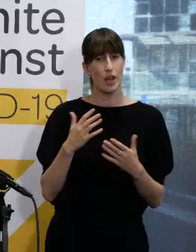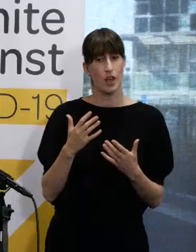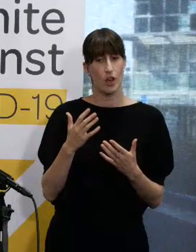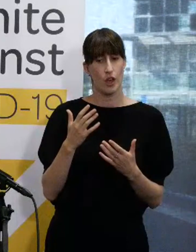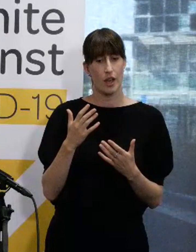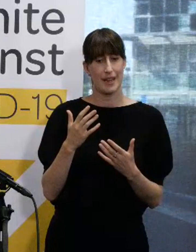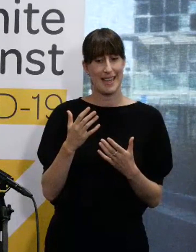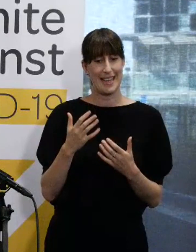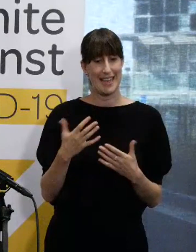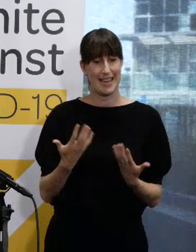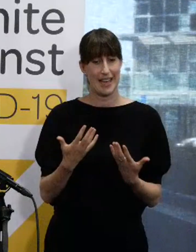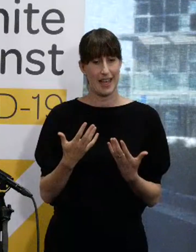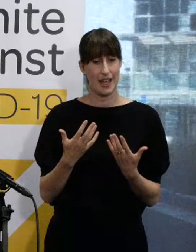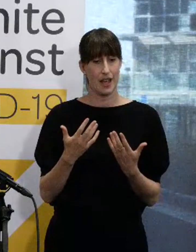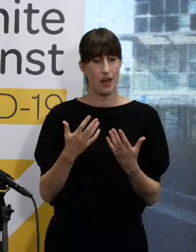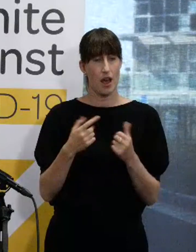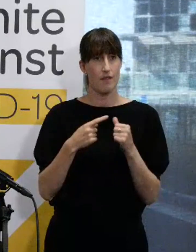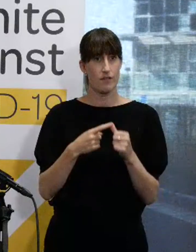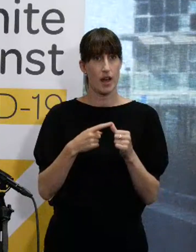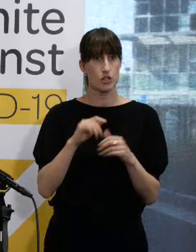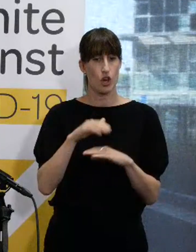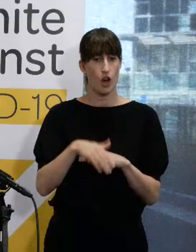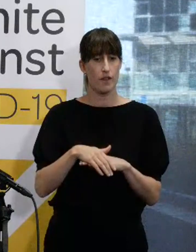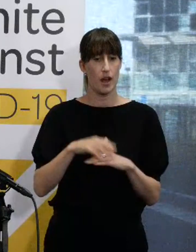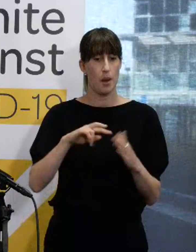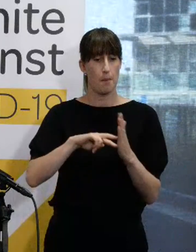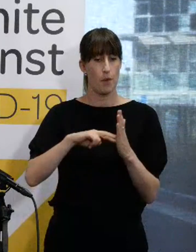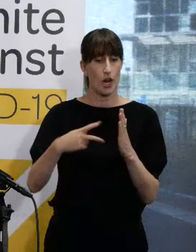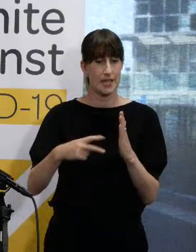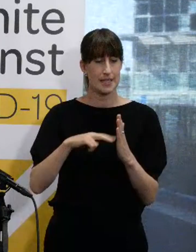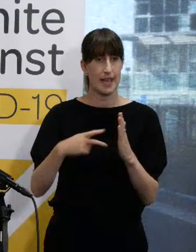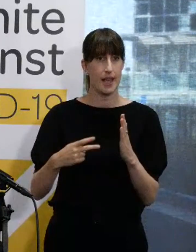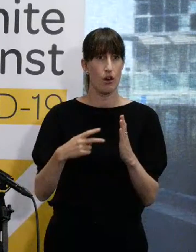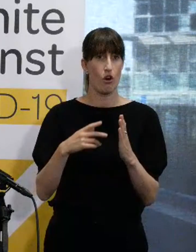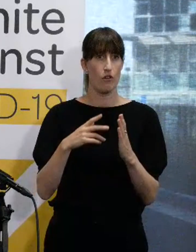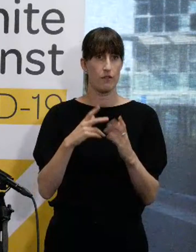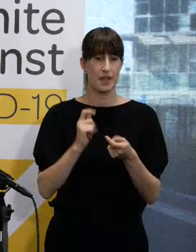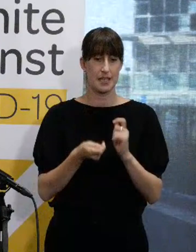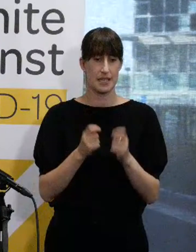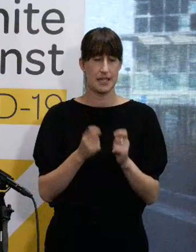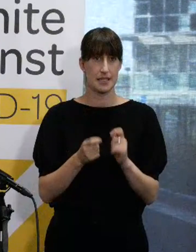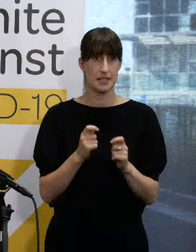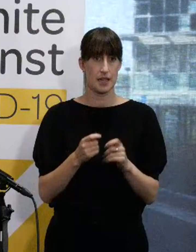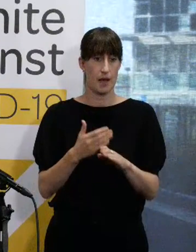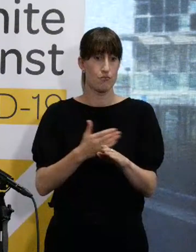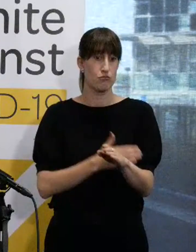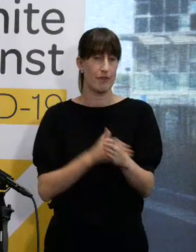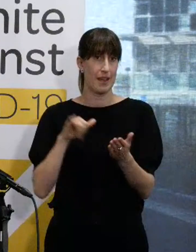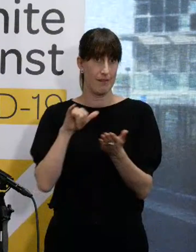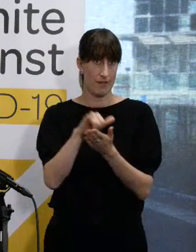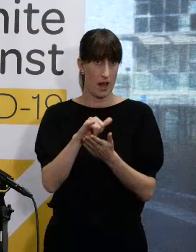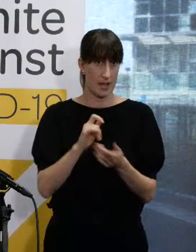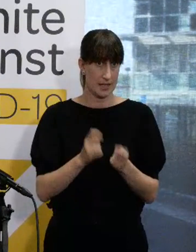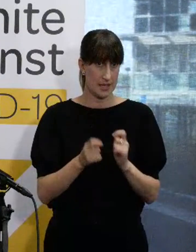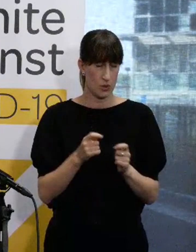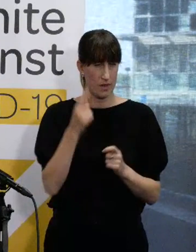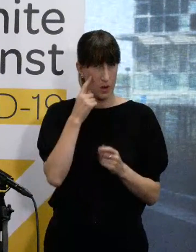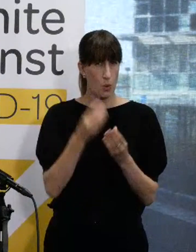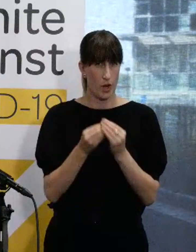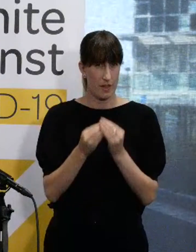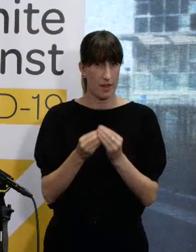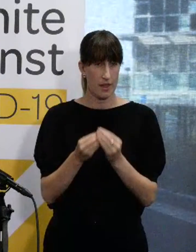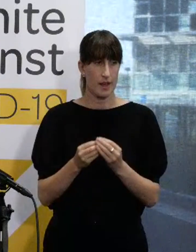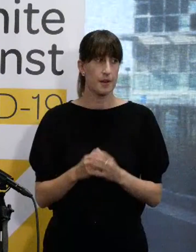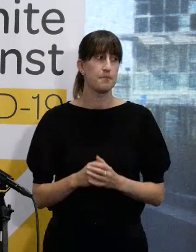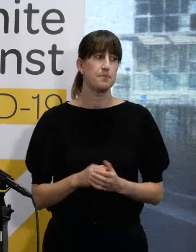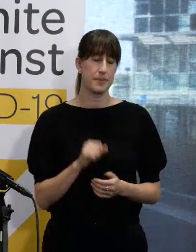effective the policy is? And are you convinced it's worth its money? Okay. I do think it's